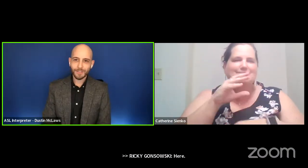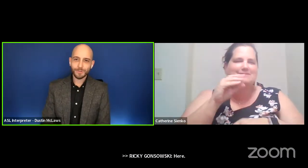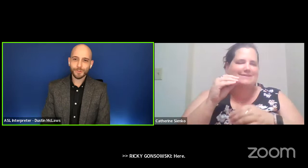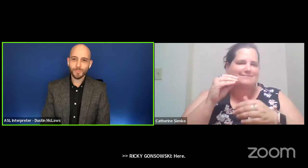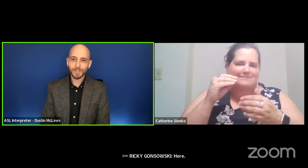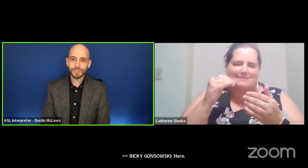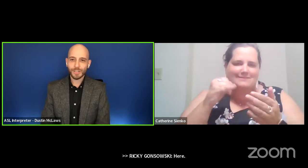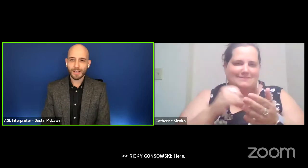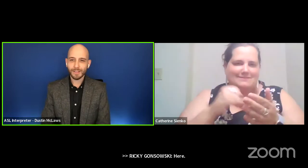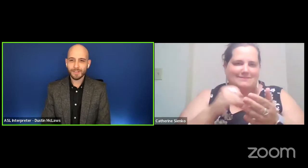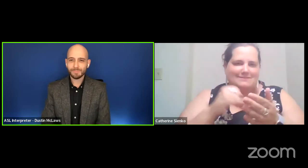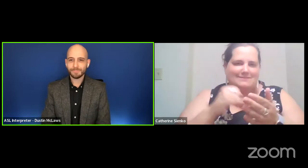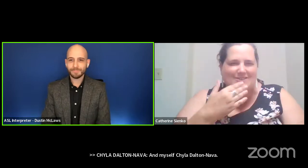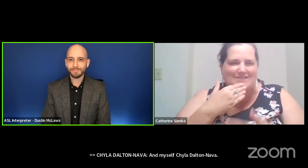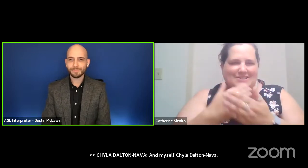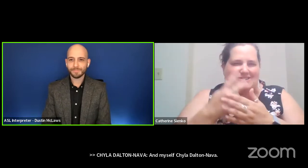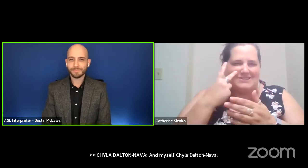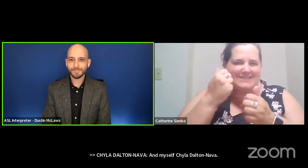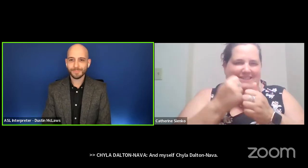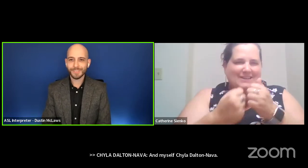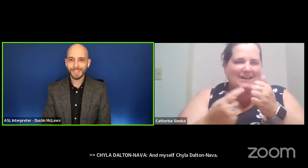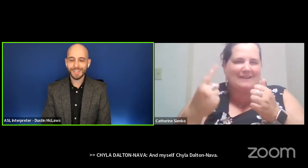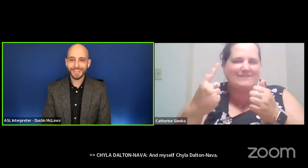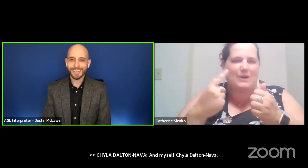Great. Thank you so much, Kyla.